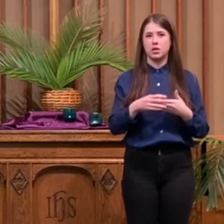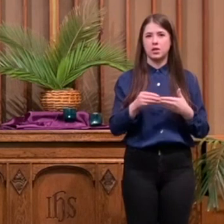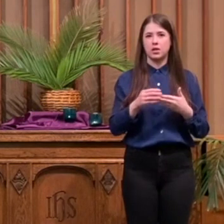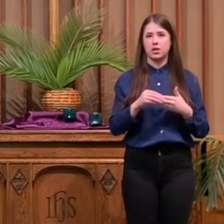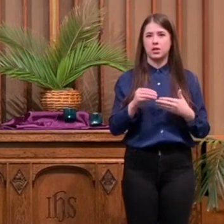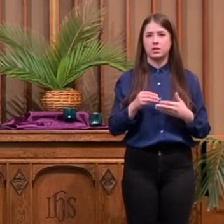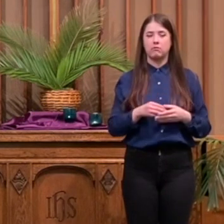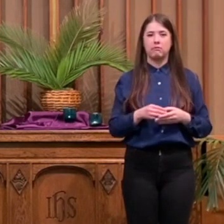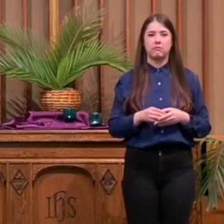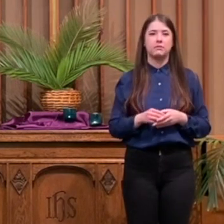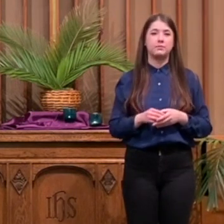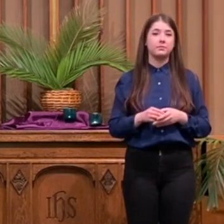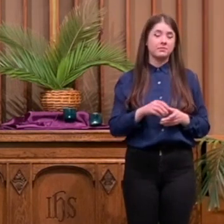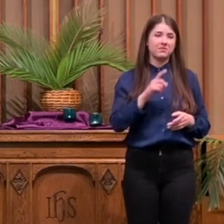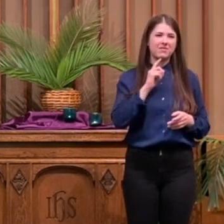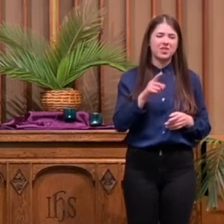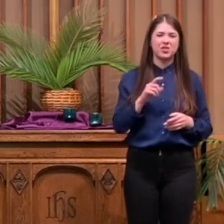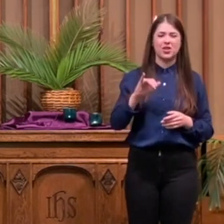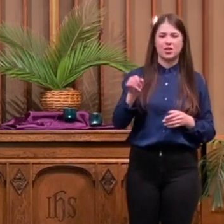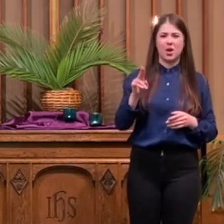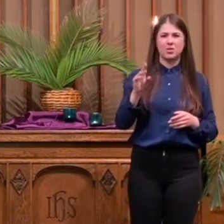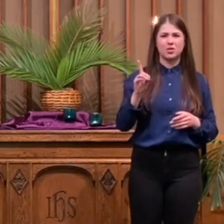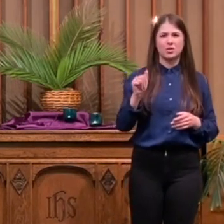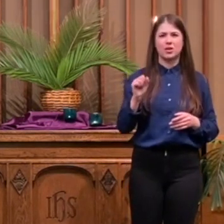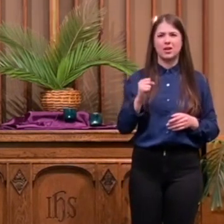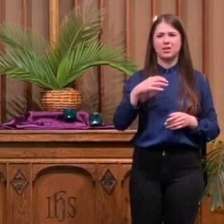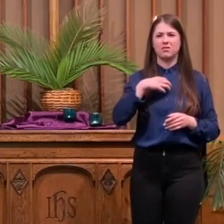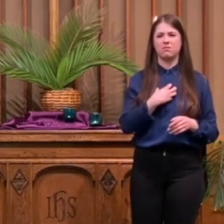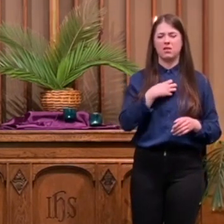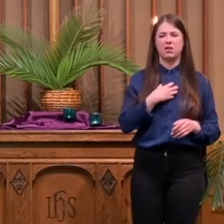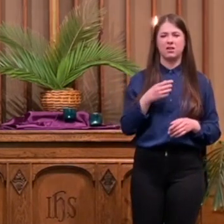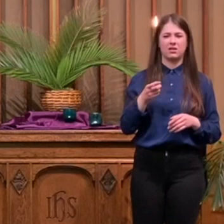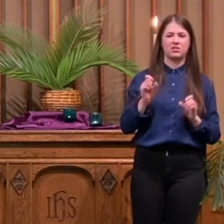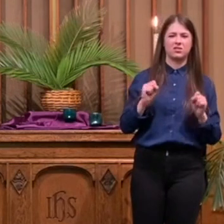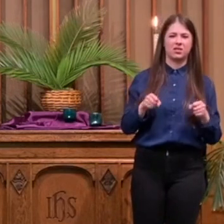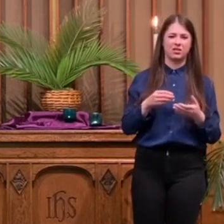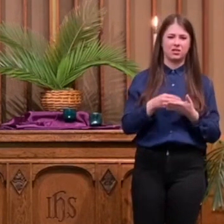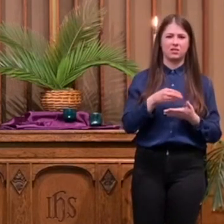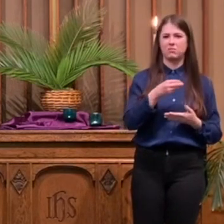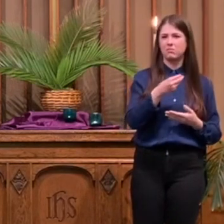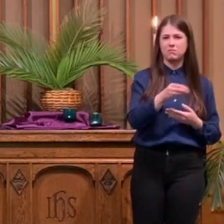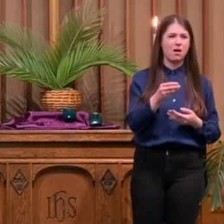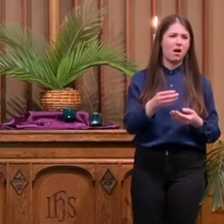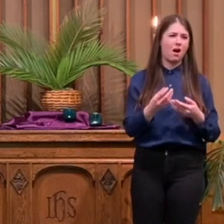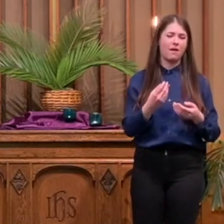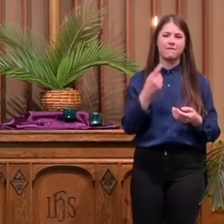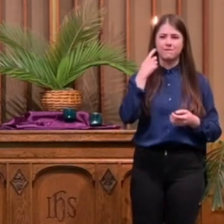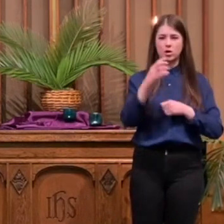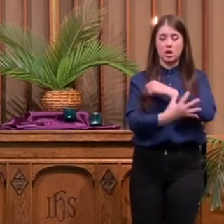And so, of course, Judas complains that she could have spent her money caring for the poor